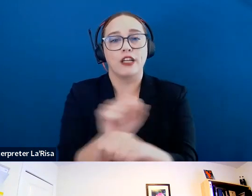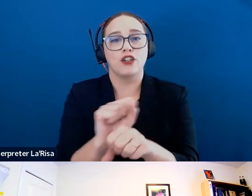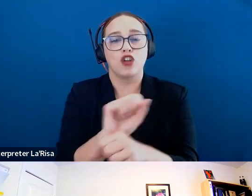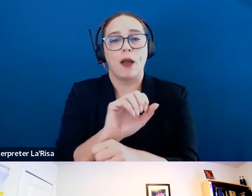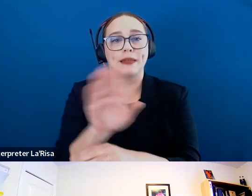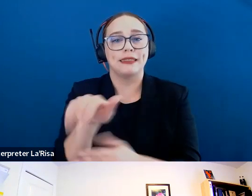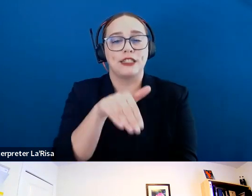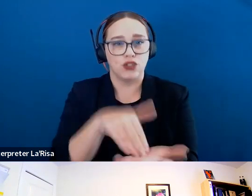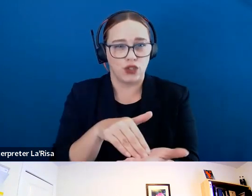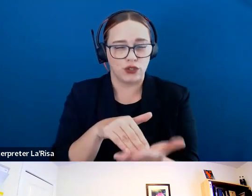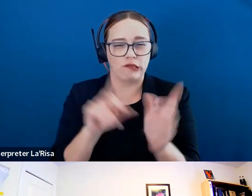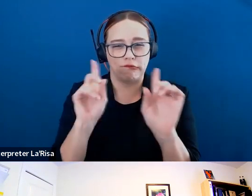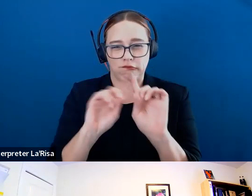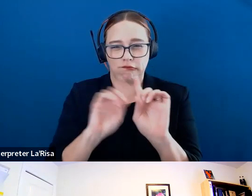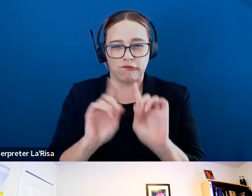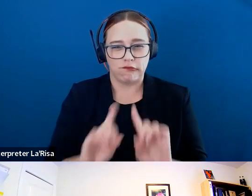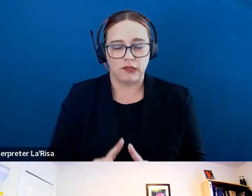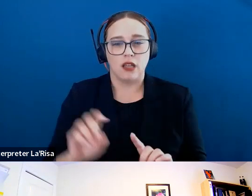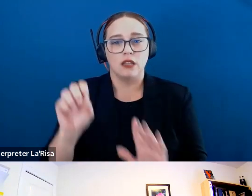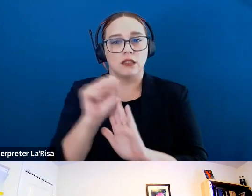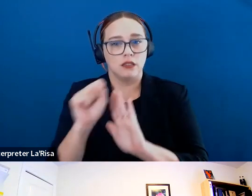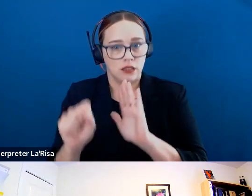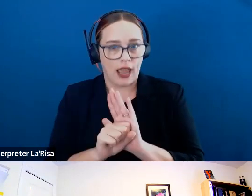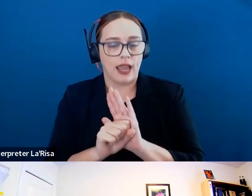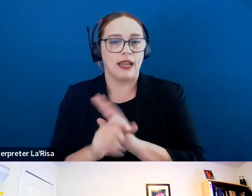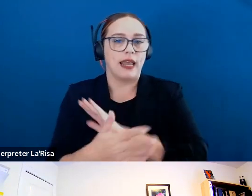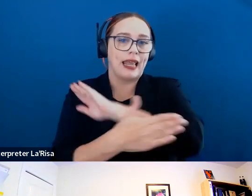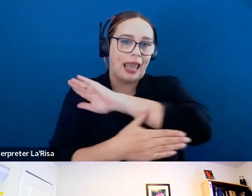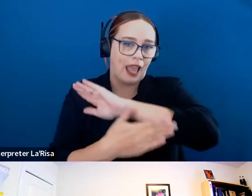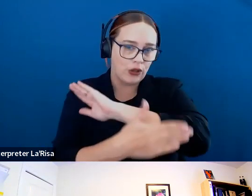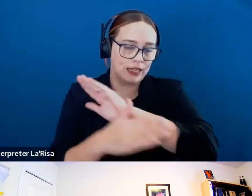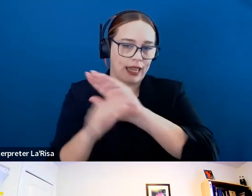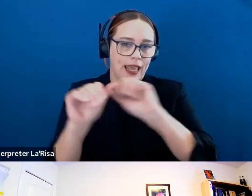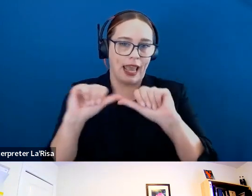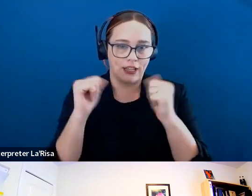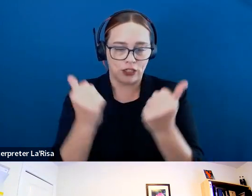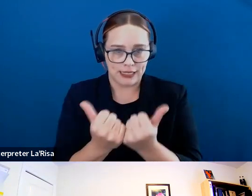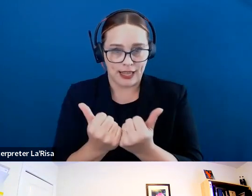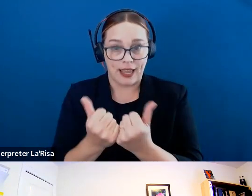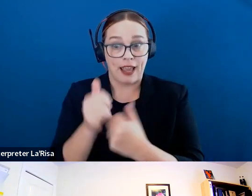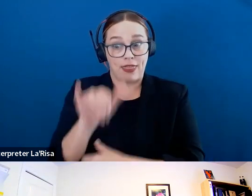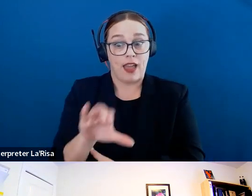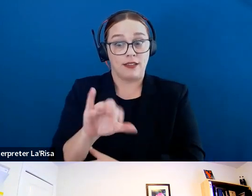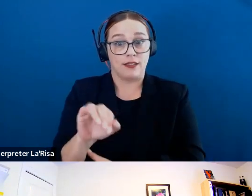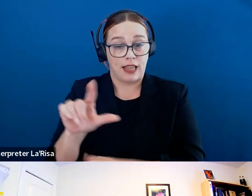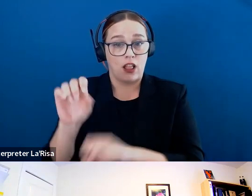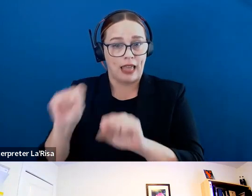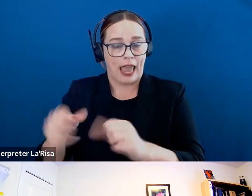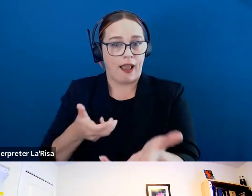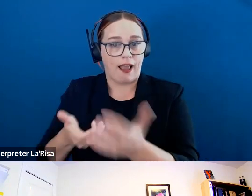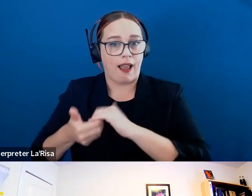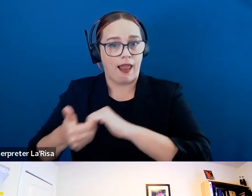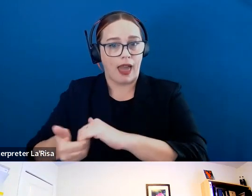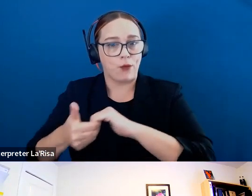there's a lot of state and county agencies that centers can collaborate when they're thinking about